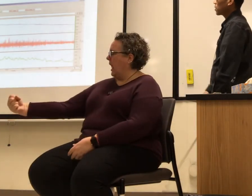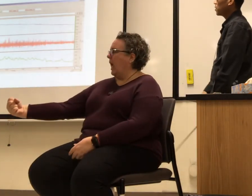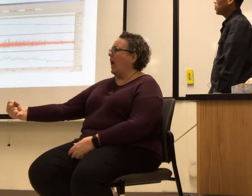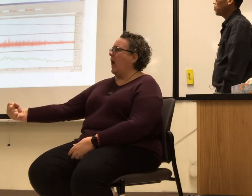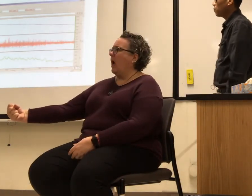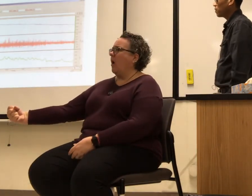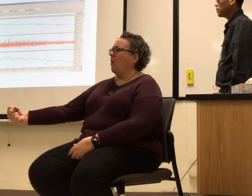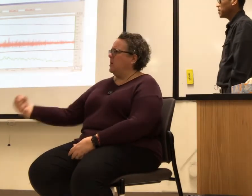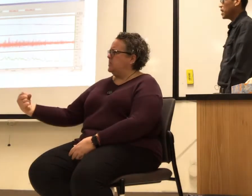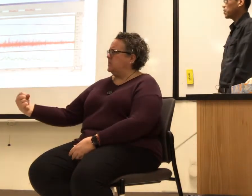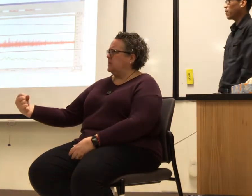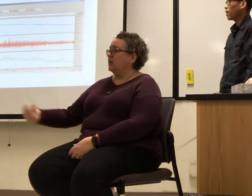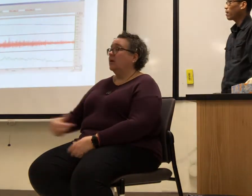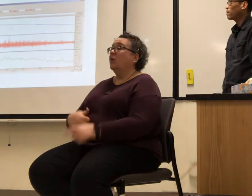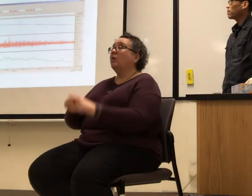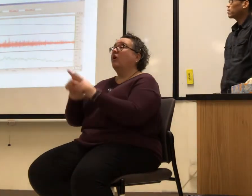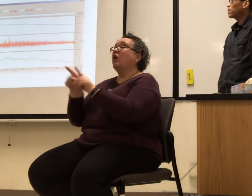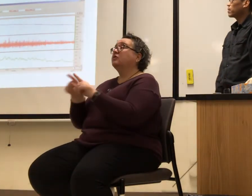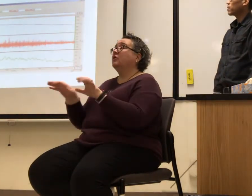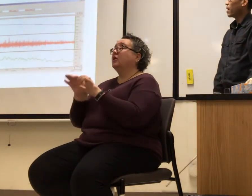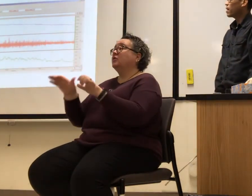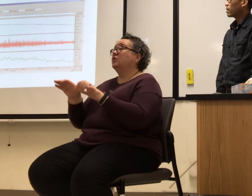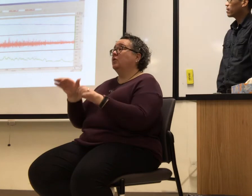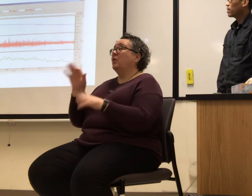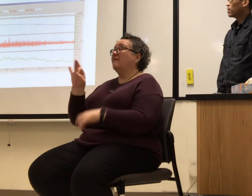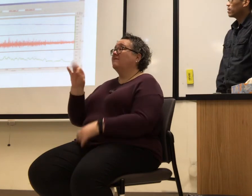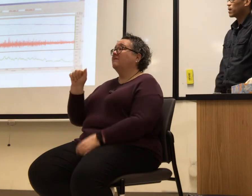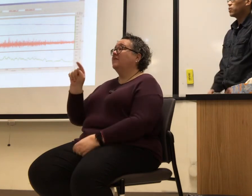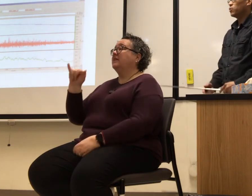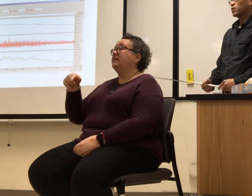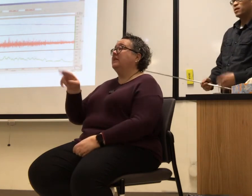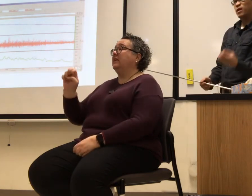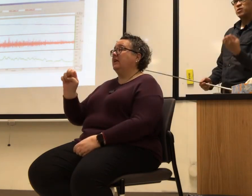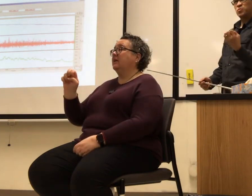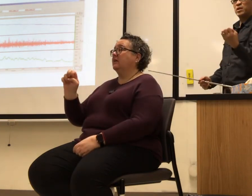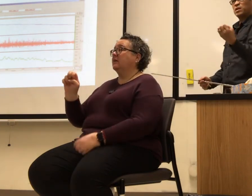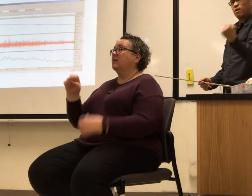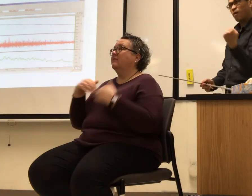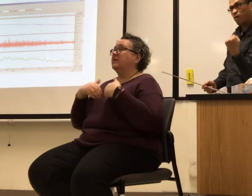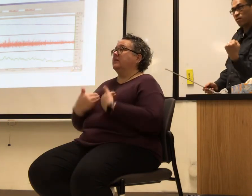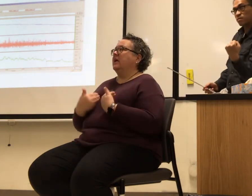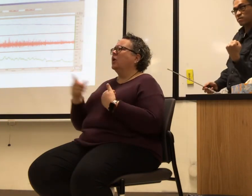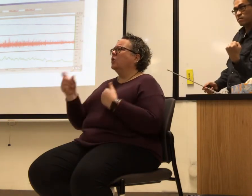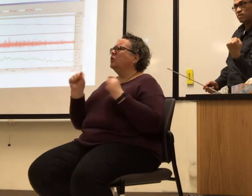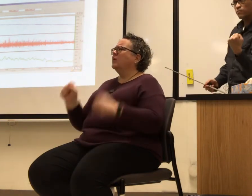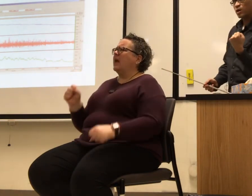We're also going to do the fatigue thing, right? Like, you can clench really